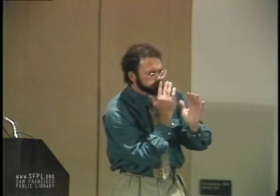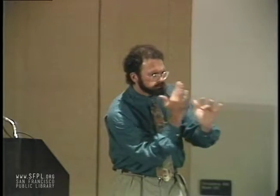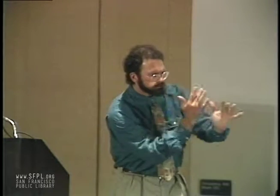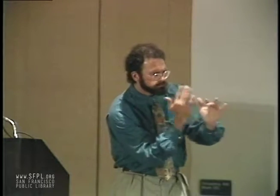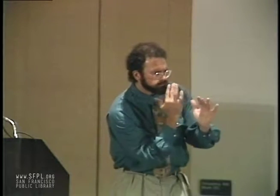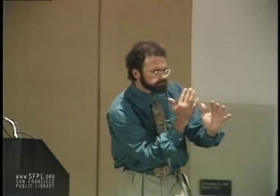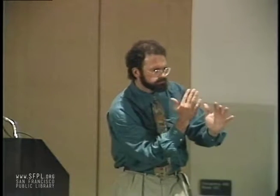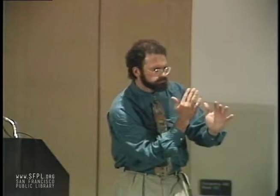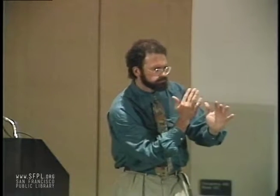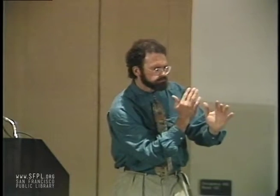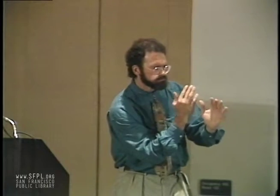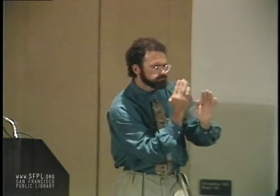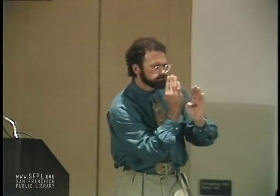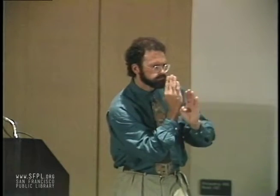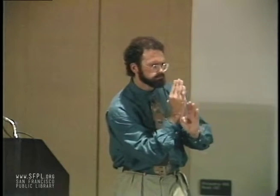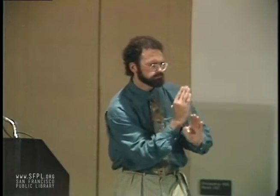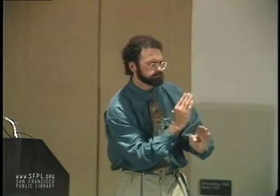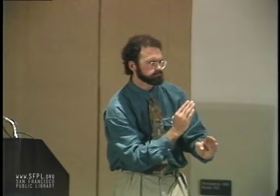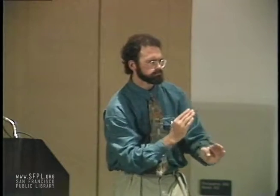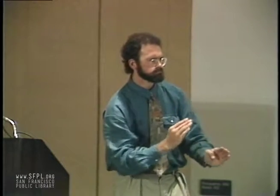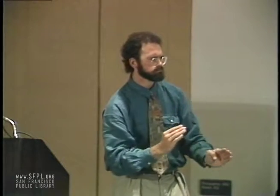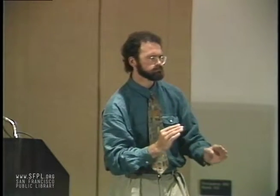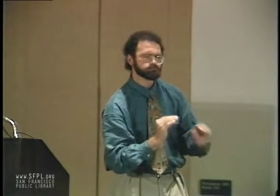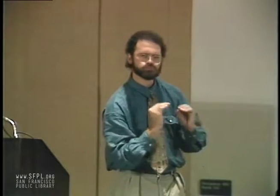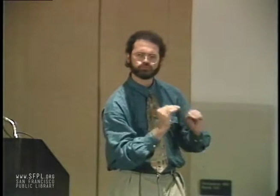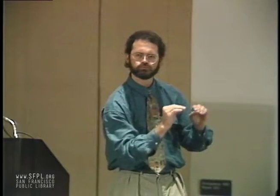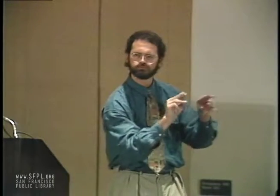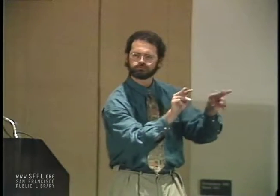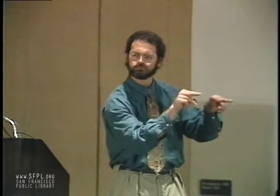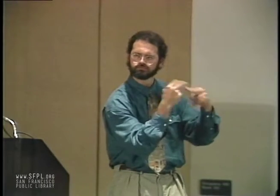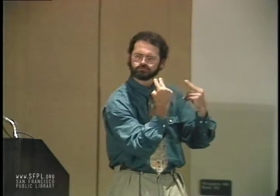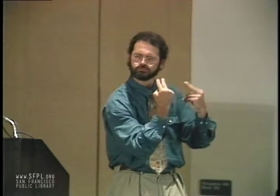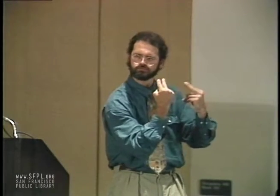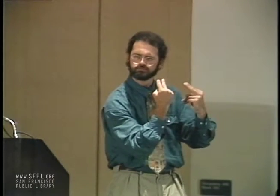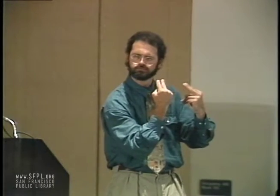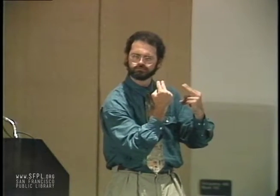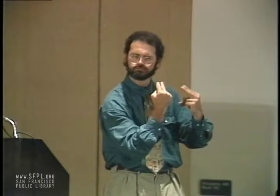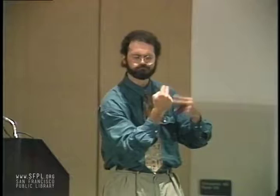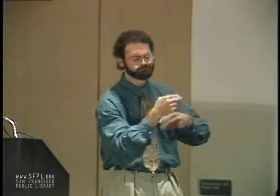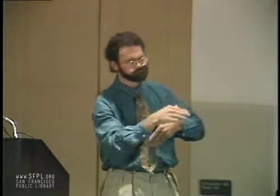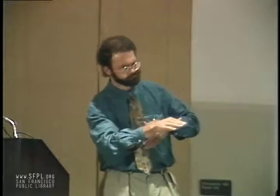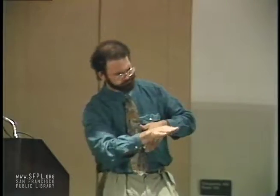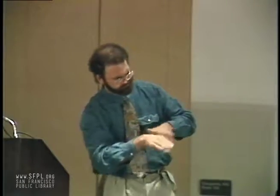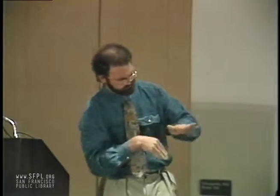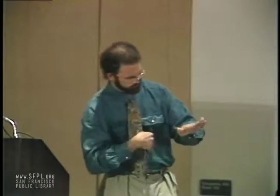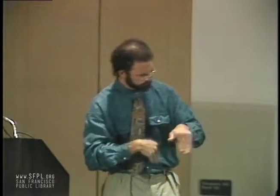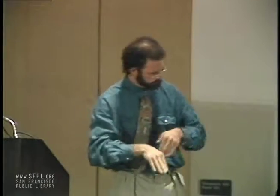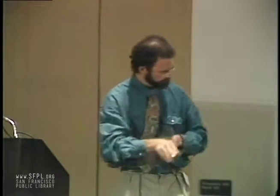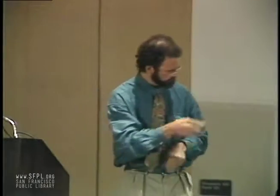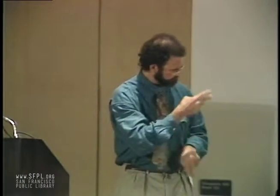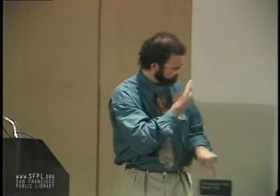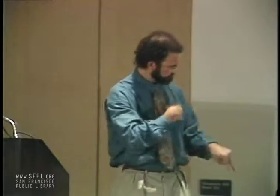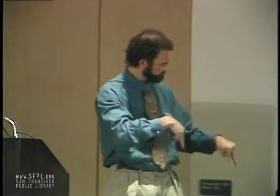He walked closer and began speaking again. It was still quiet. Neither of them turned to look.